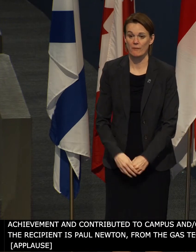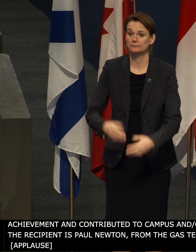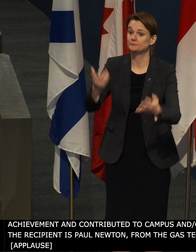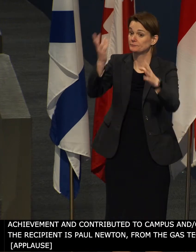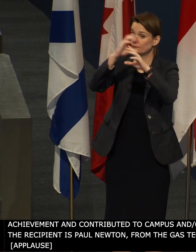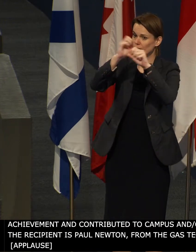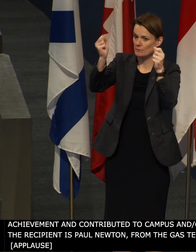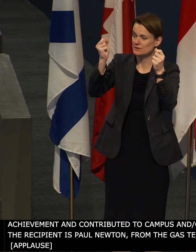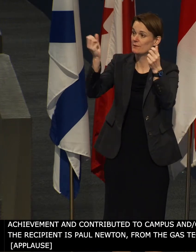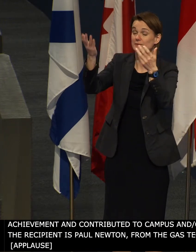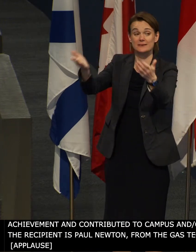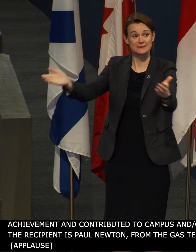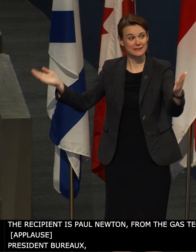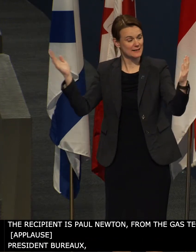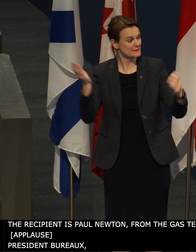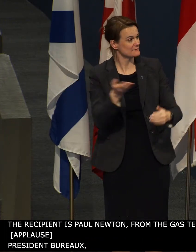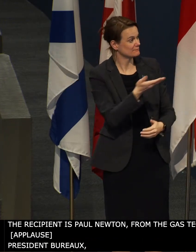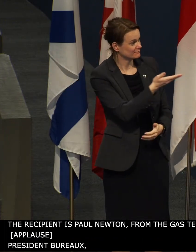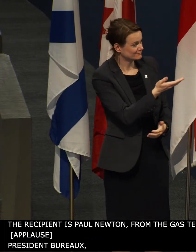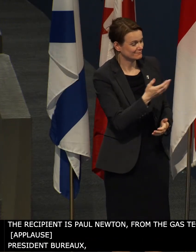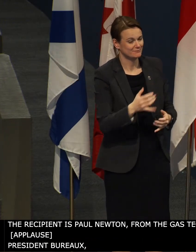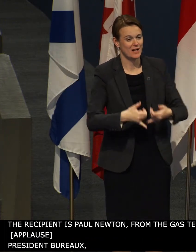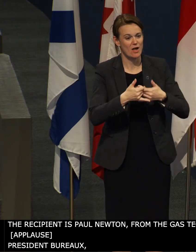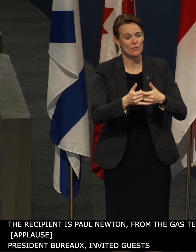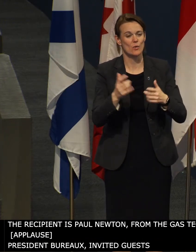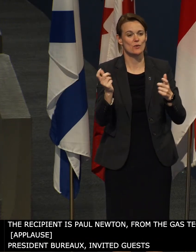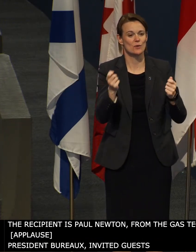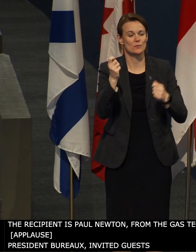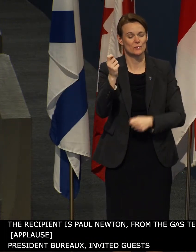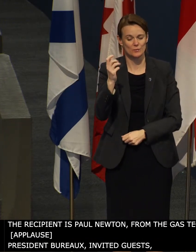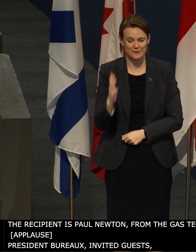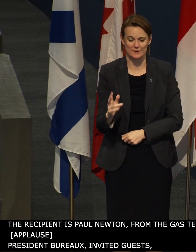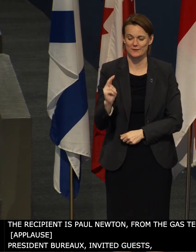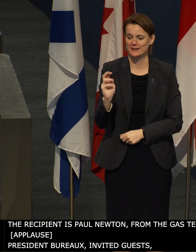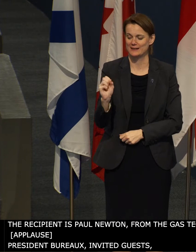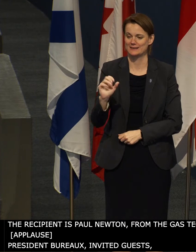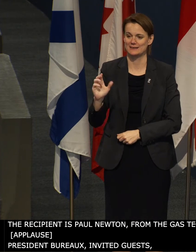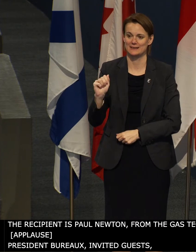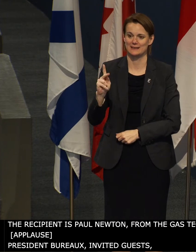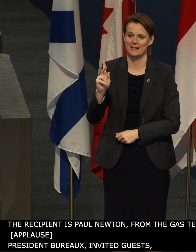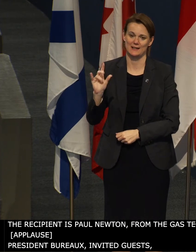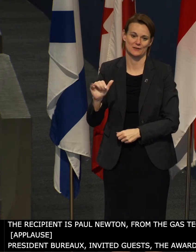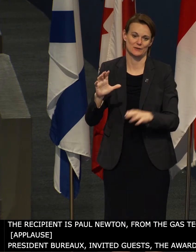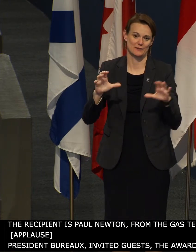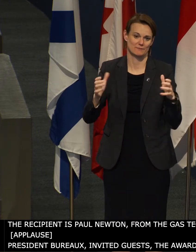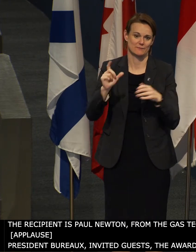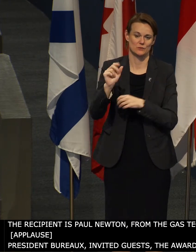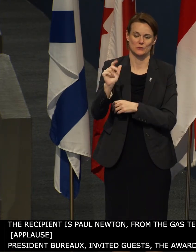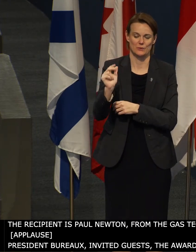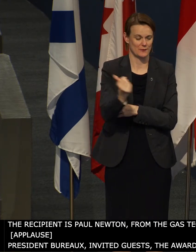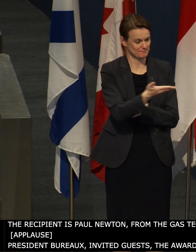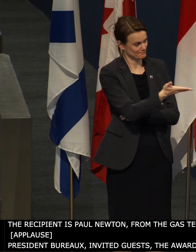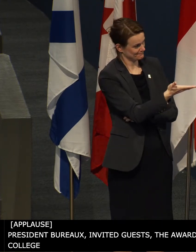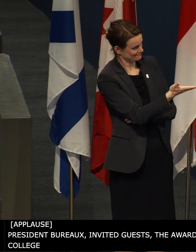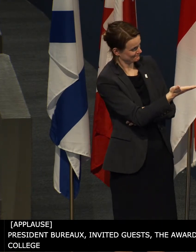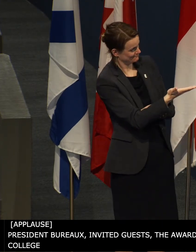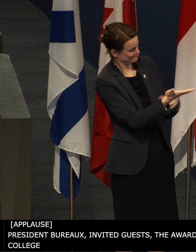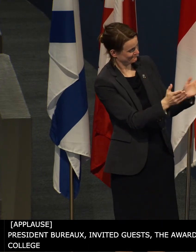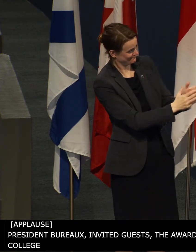President Bureau, invited guests, the award winner for the Akerley Campus, Nova Scotia Community College 2023.